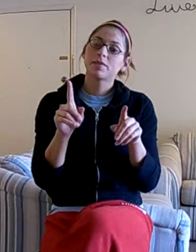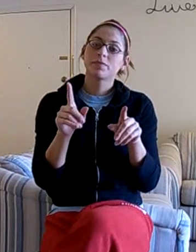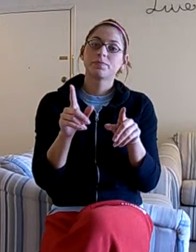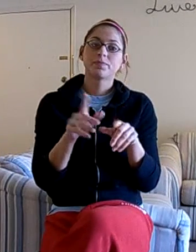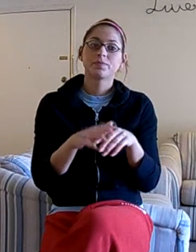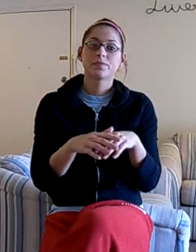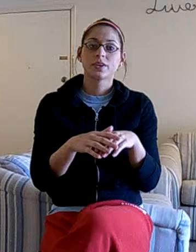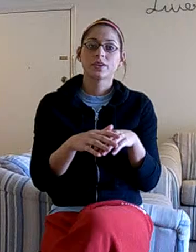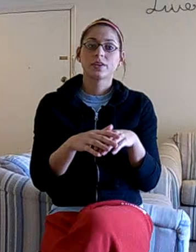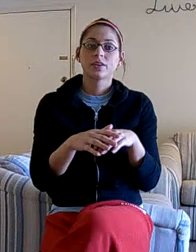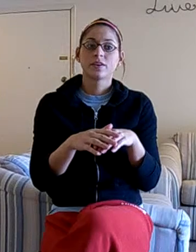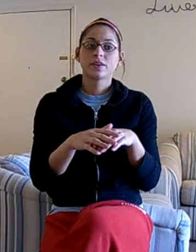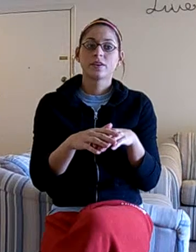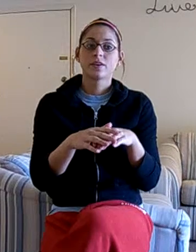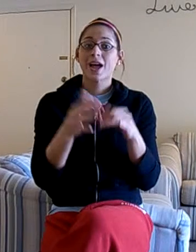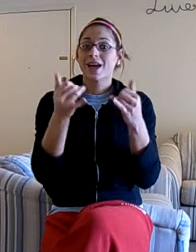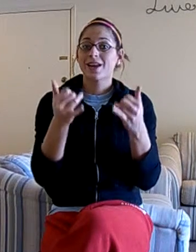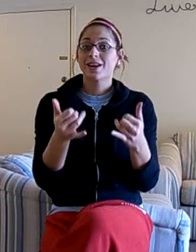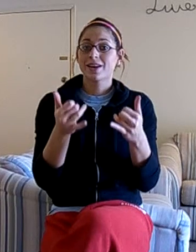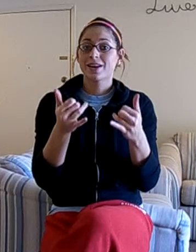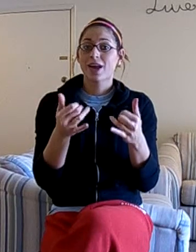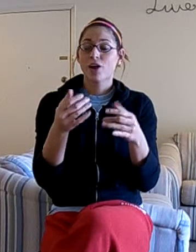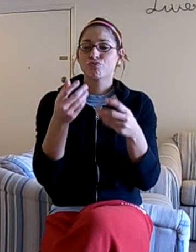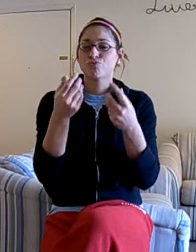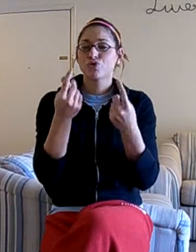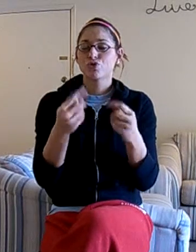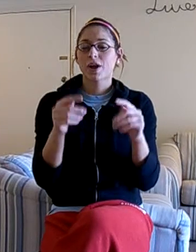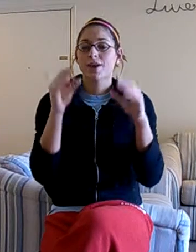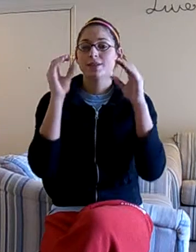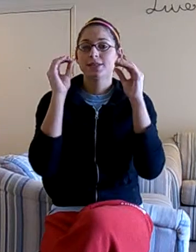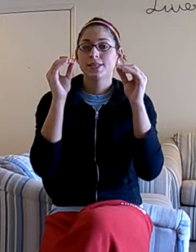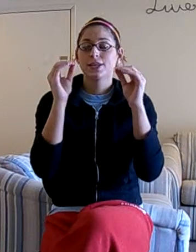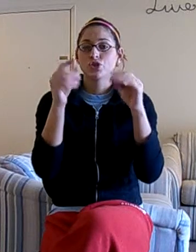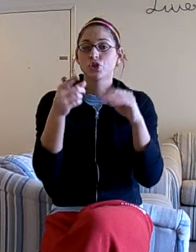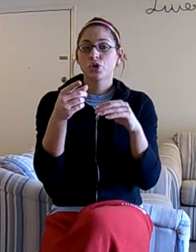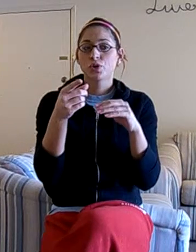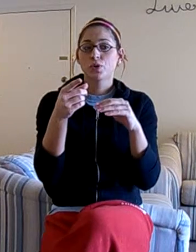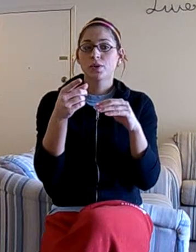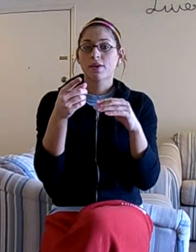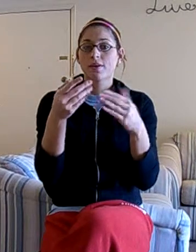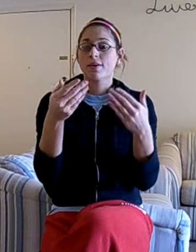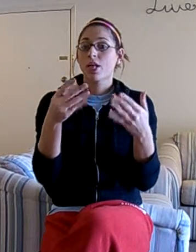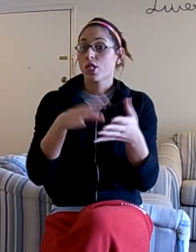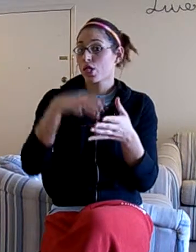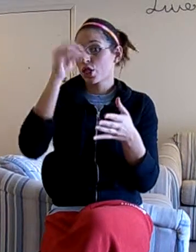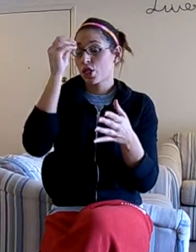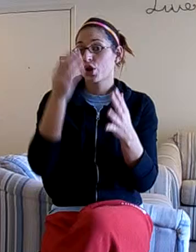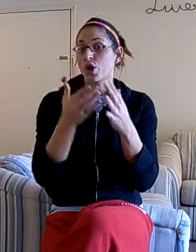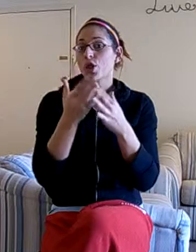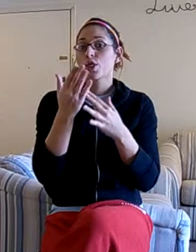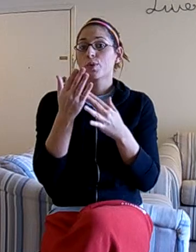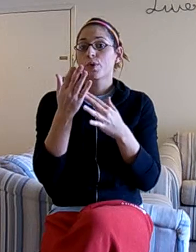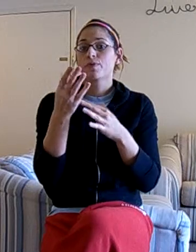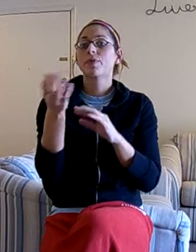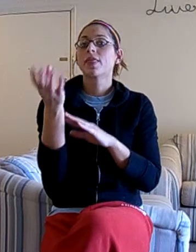instead I'm going to try to teach those to you and have you learn those through this